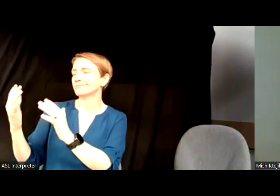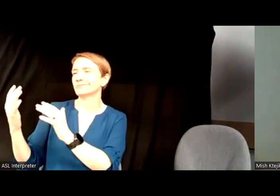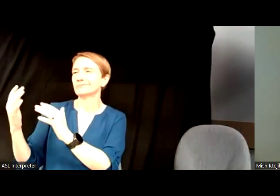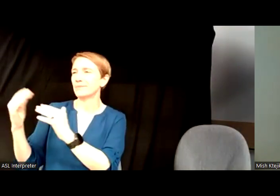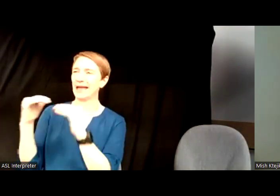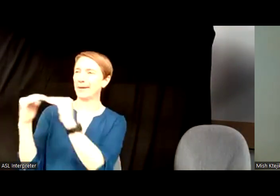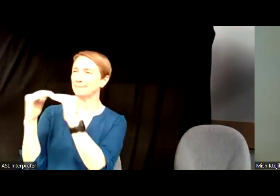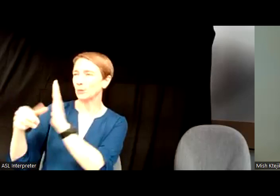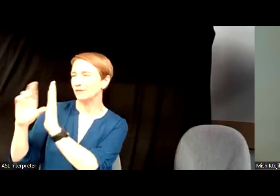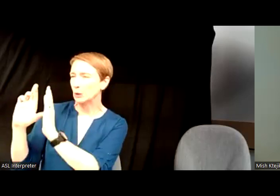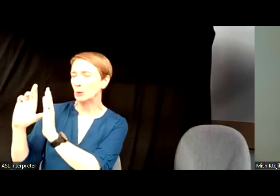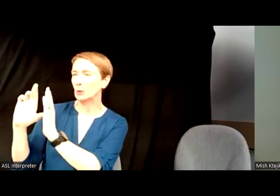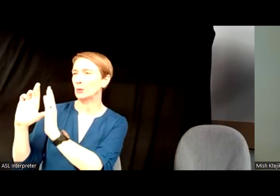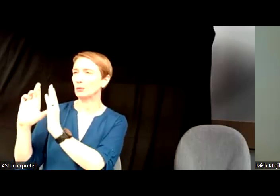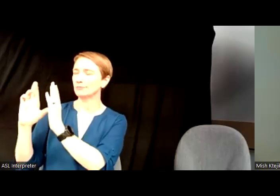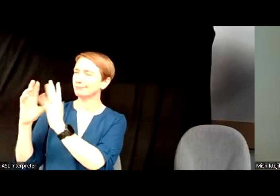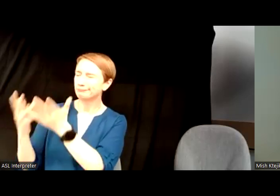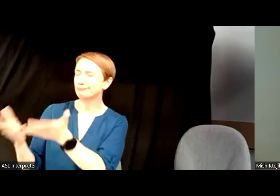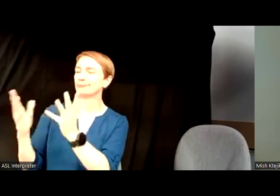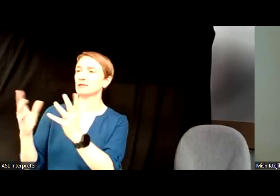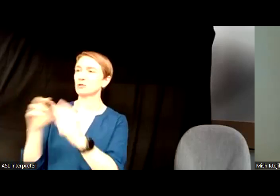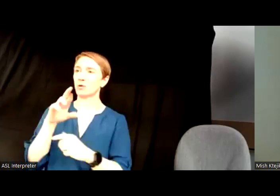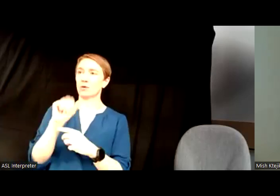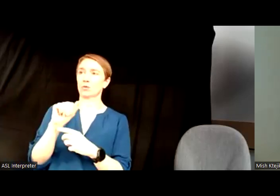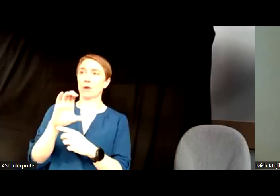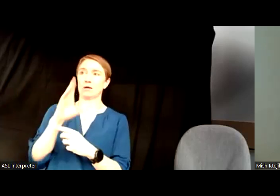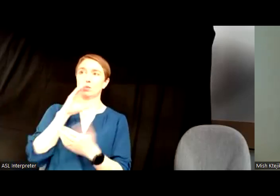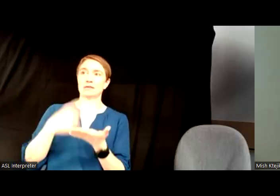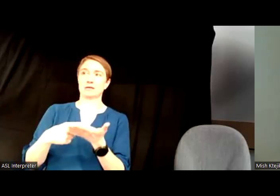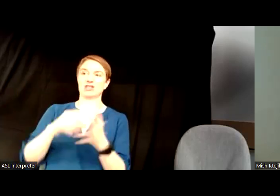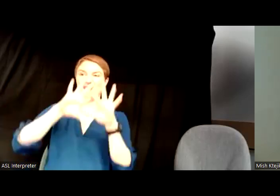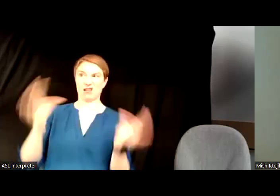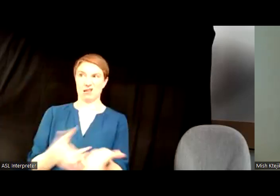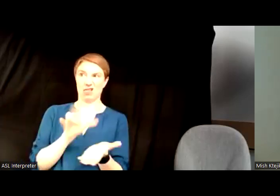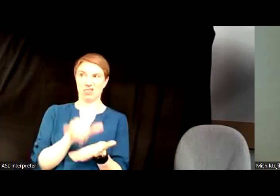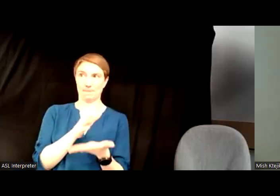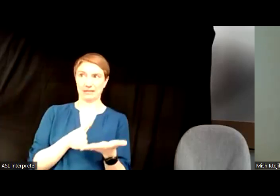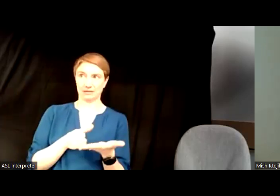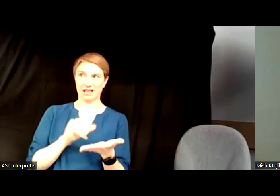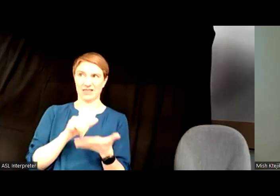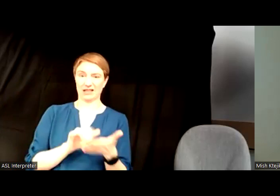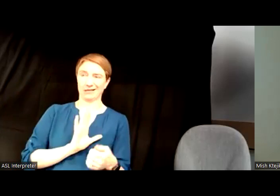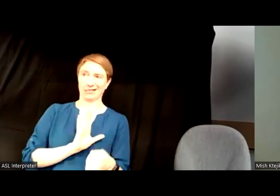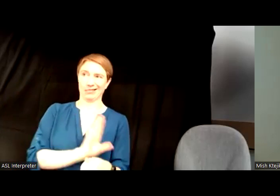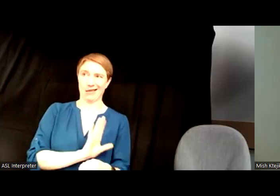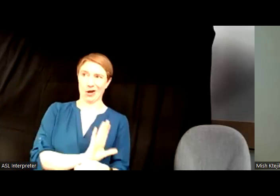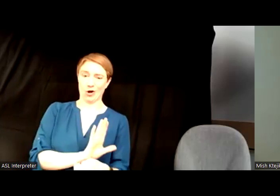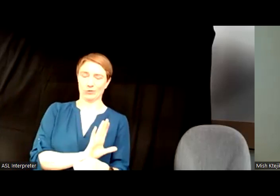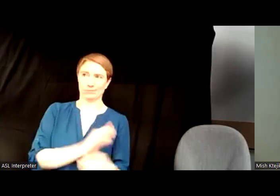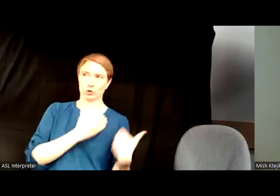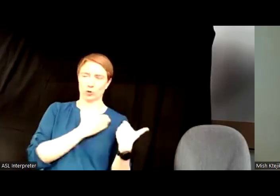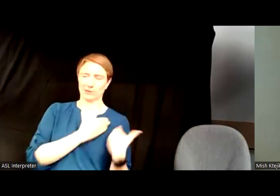peer review, supervisory review scenario. So that's one of their